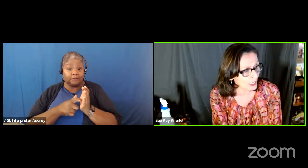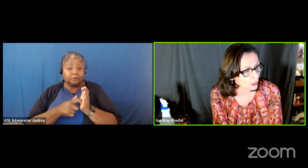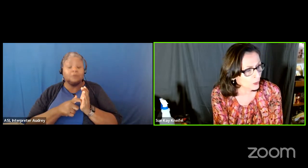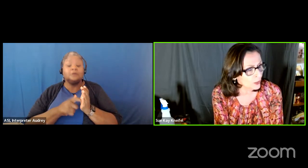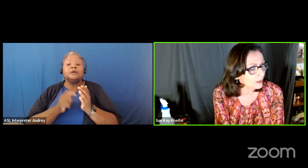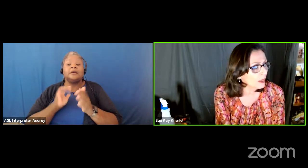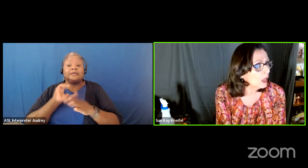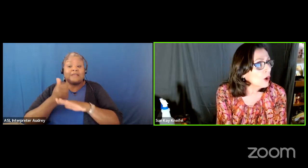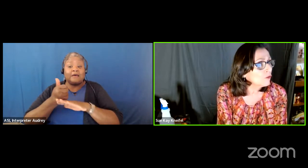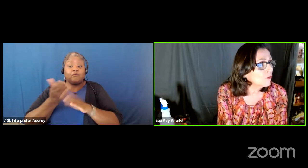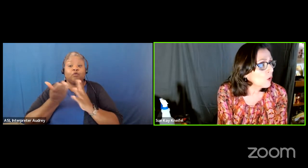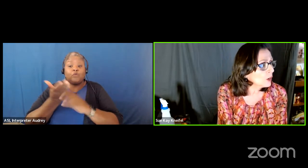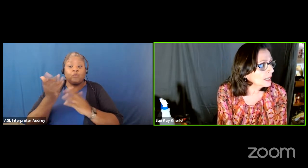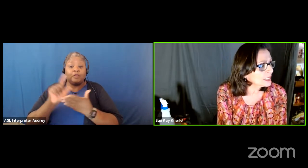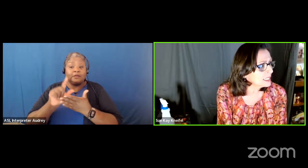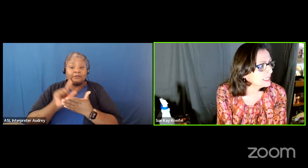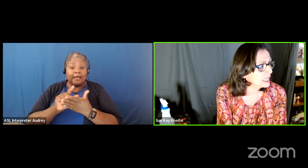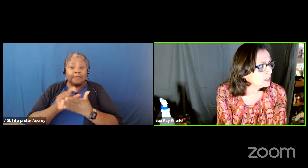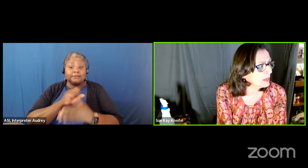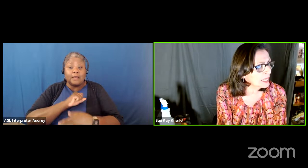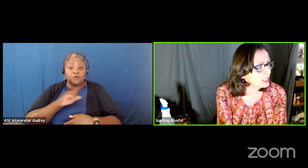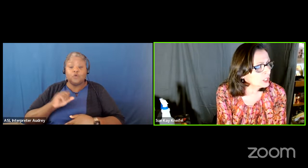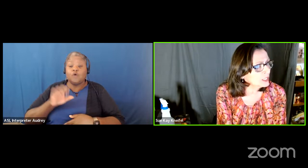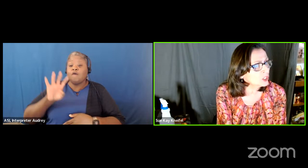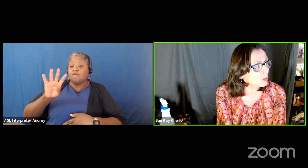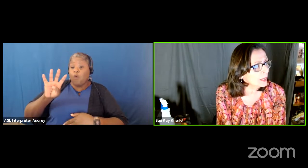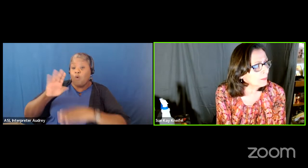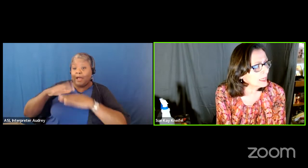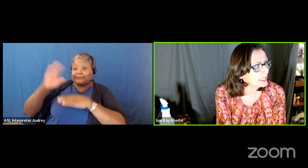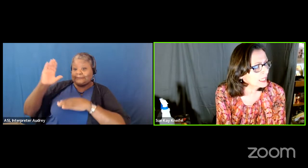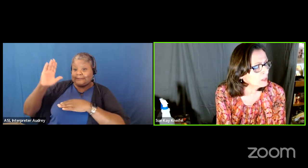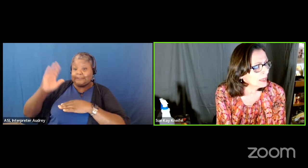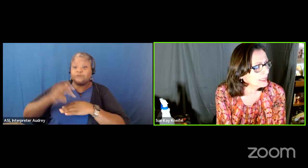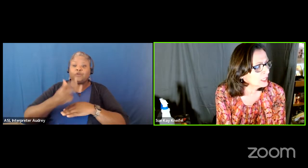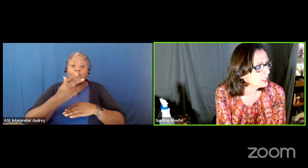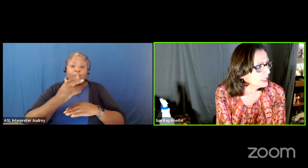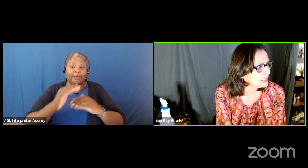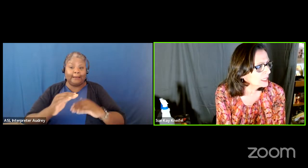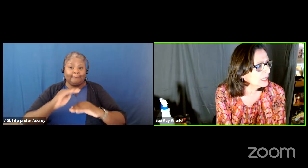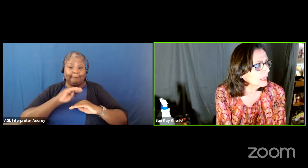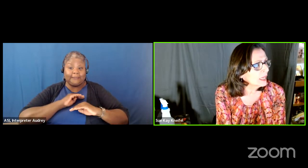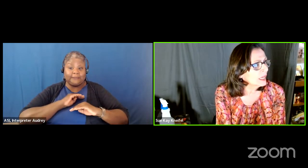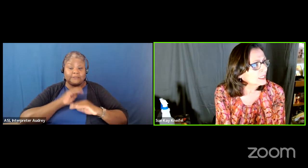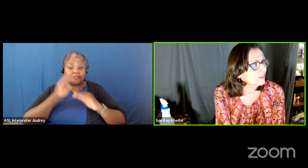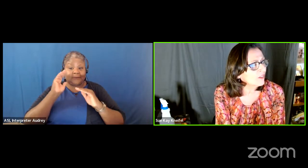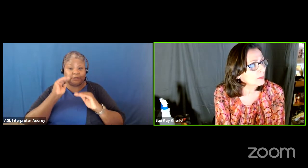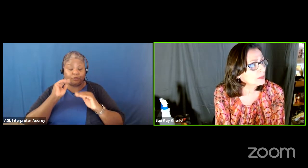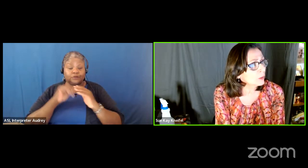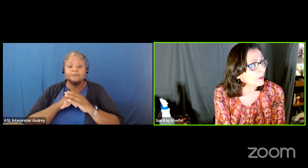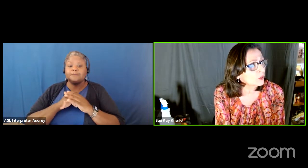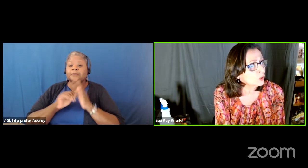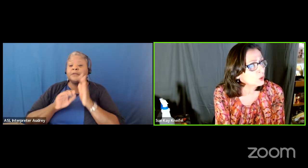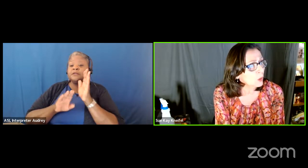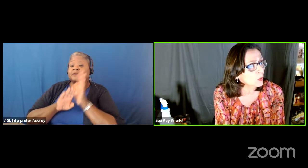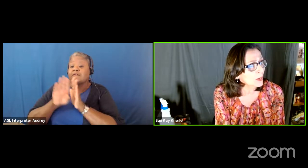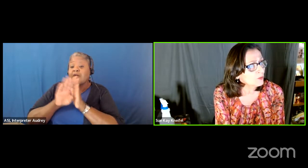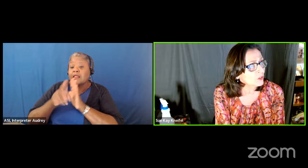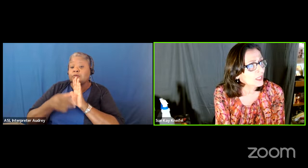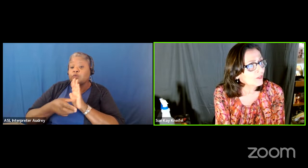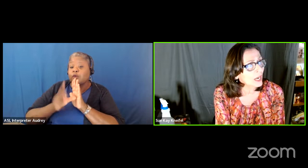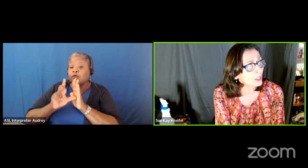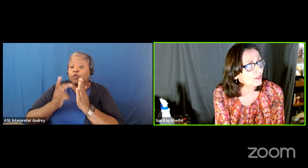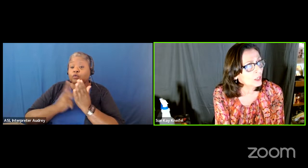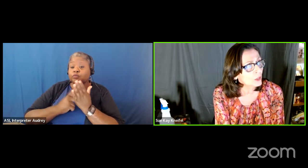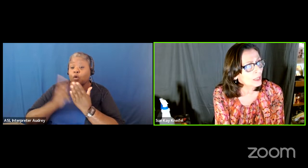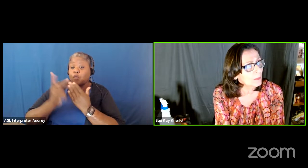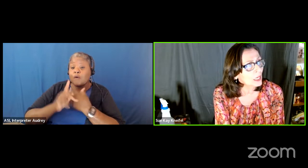by statute. 4 exceeds expectations, 3 meets expectations. Develops and reviews programs for